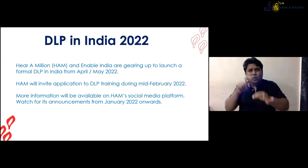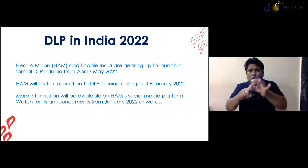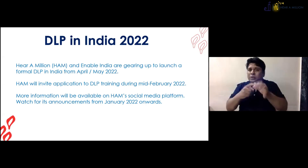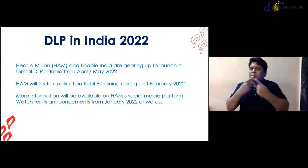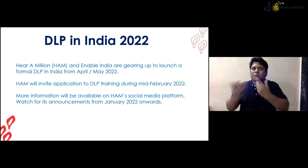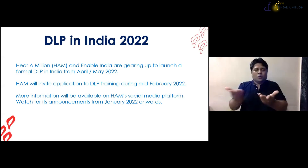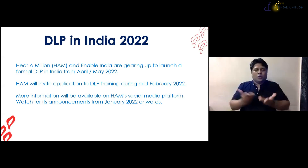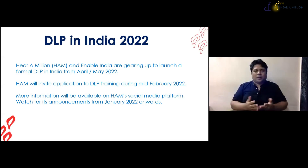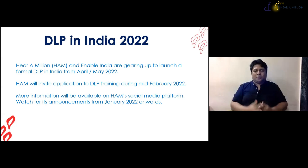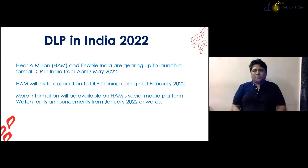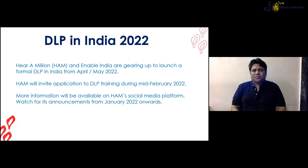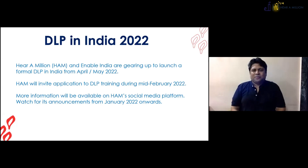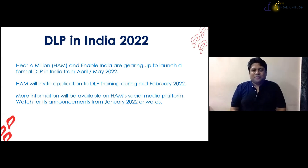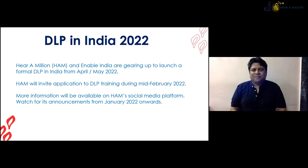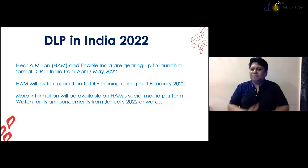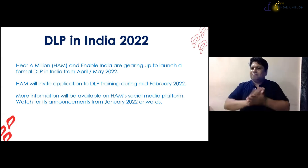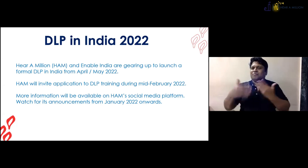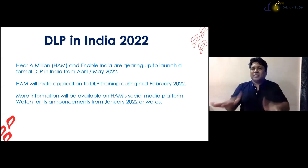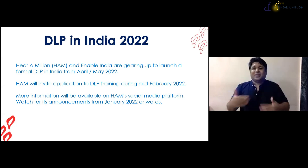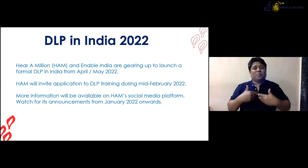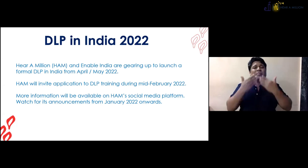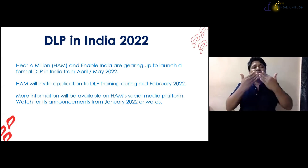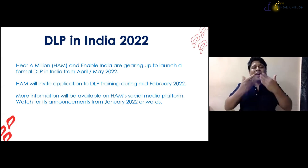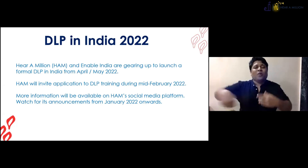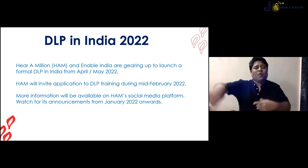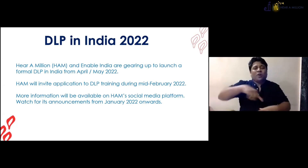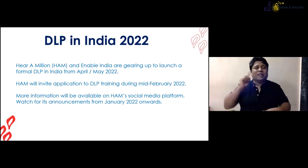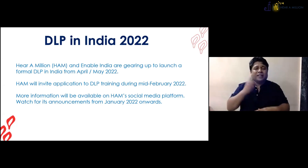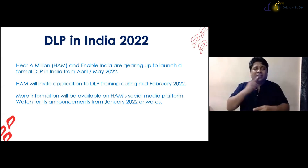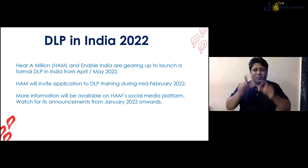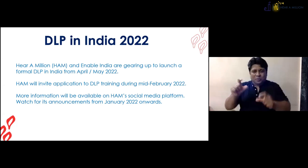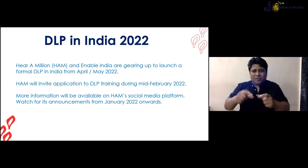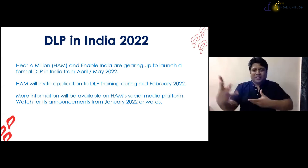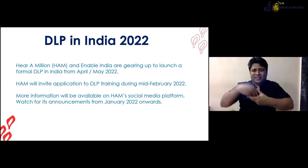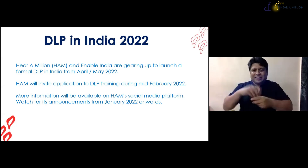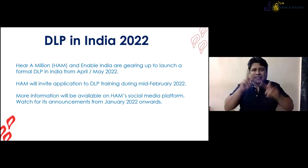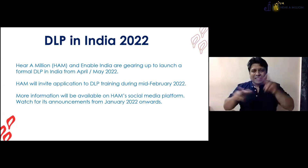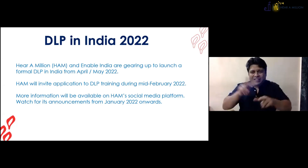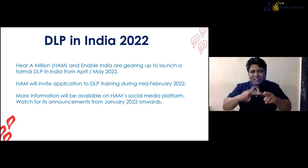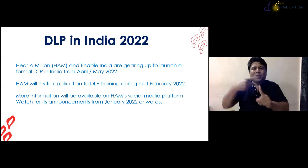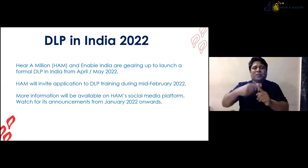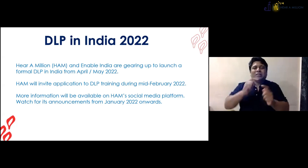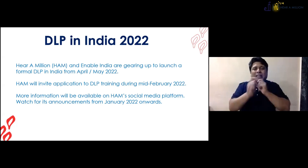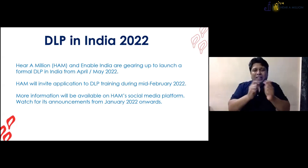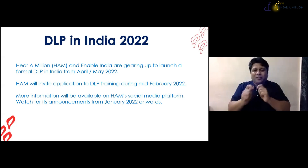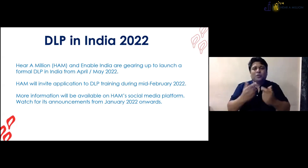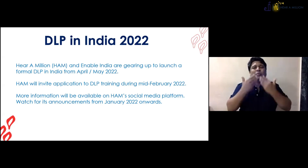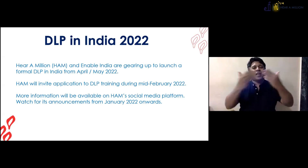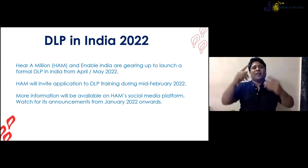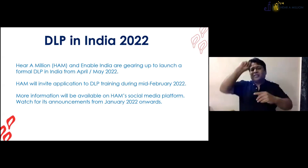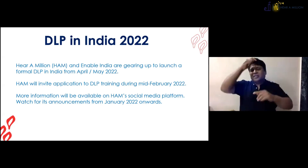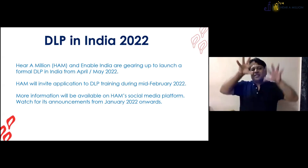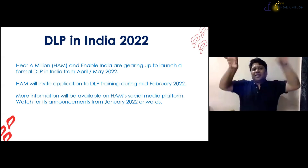You will have the update, and if you have any query, you are most welcome. So I'm done with my presentation. Thank you so much for all